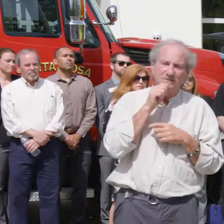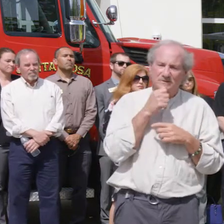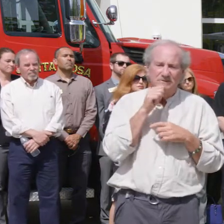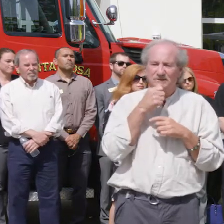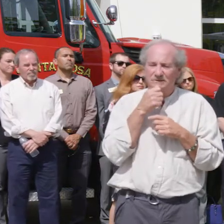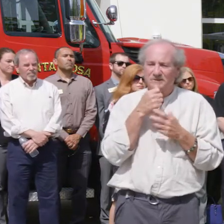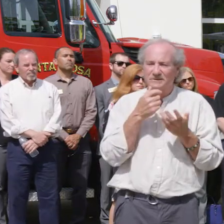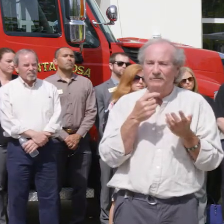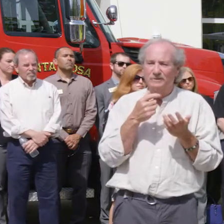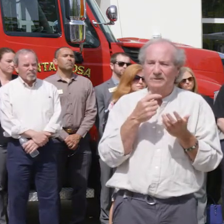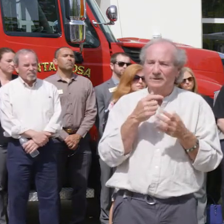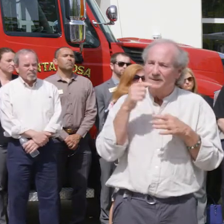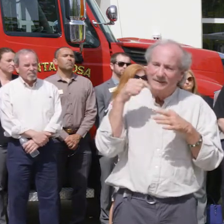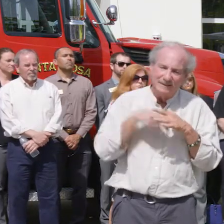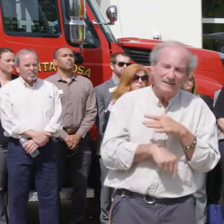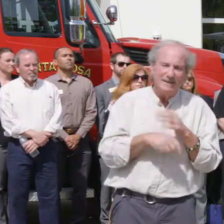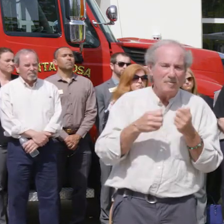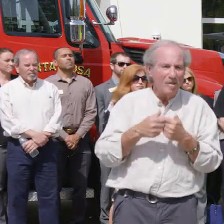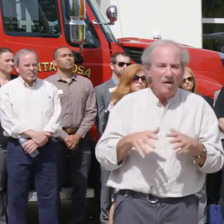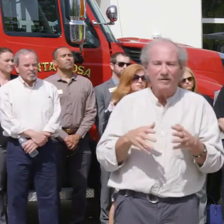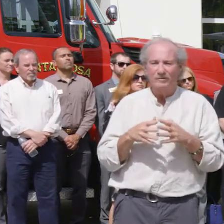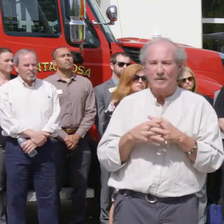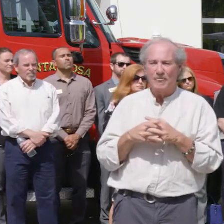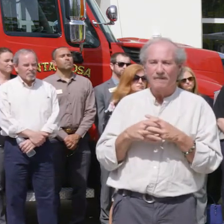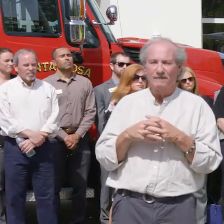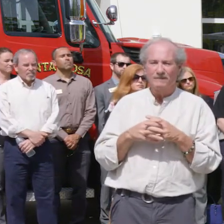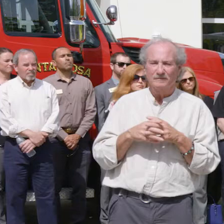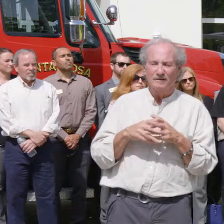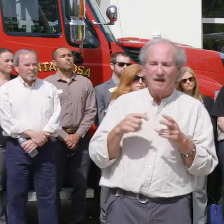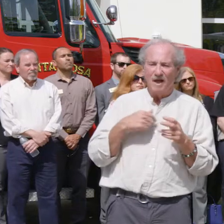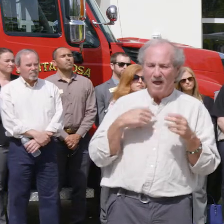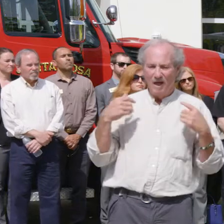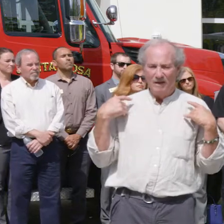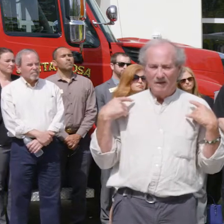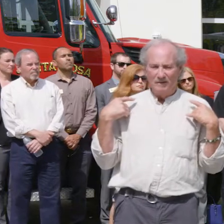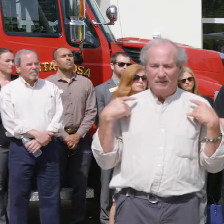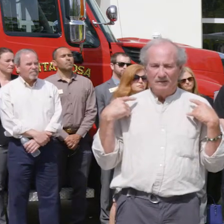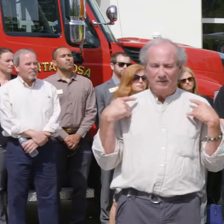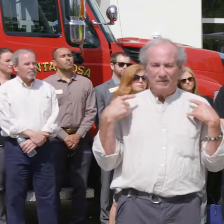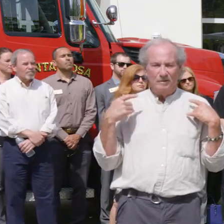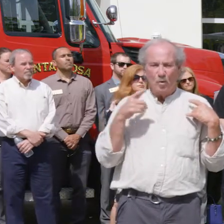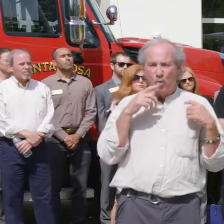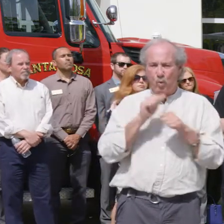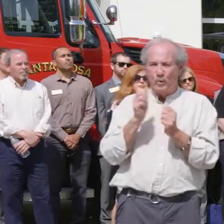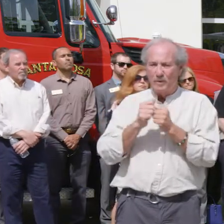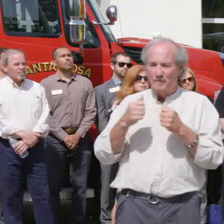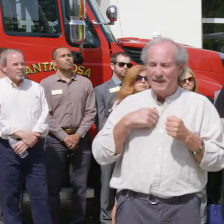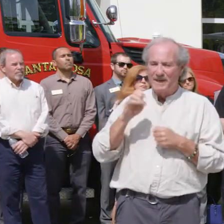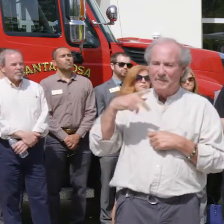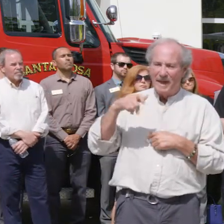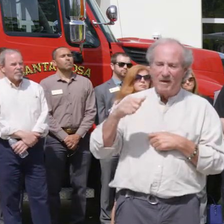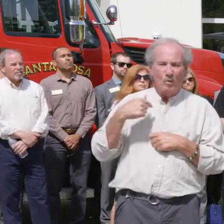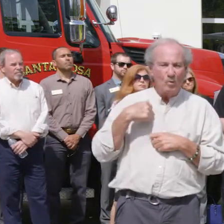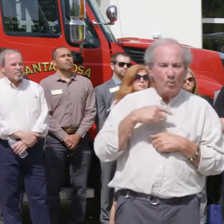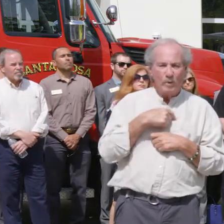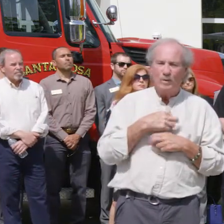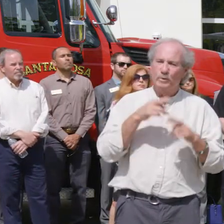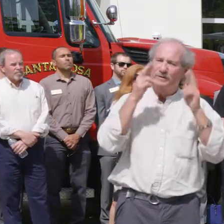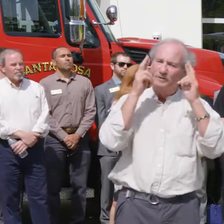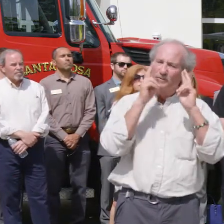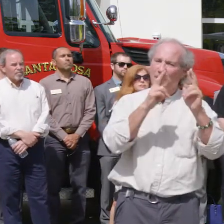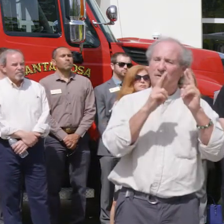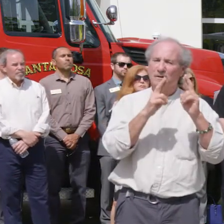tremendous devastating loss, but I have, and my colleagues at EPA have, a high degree of